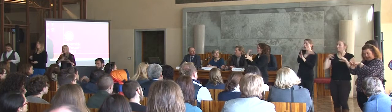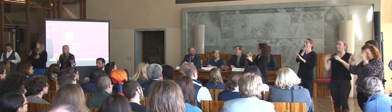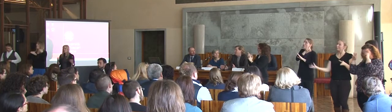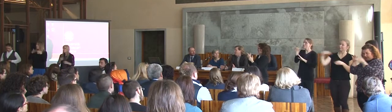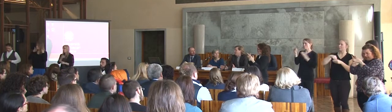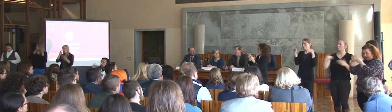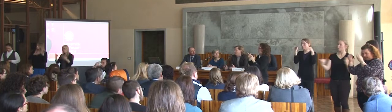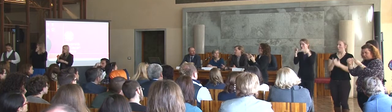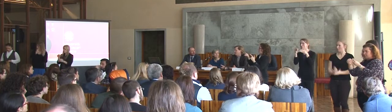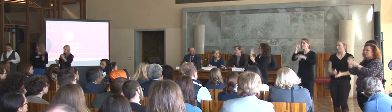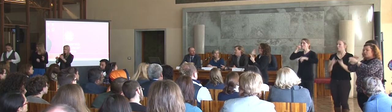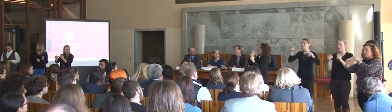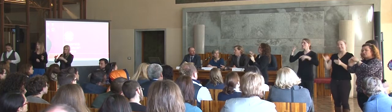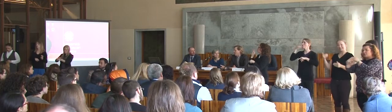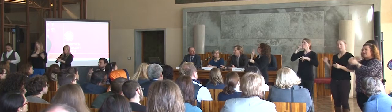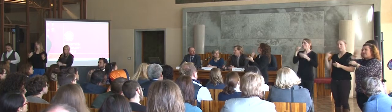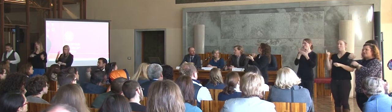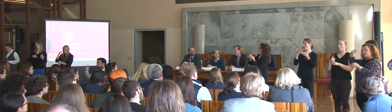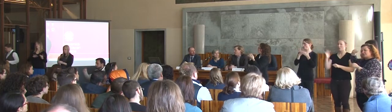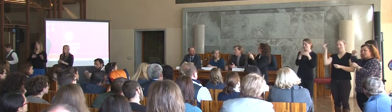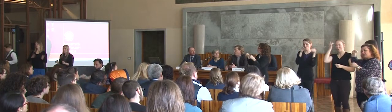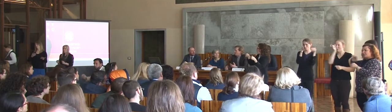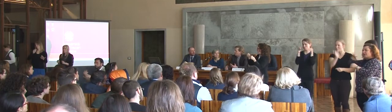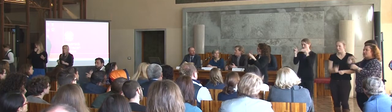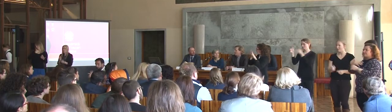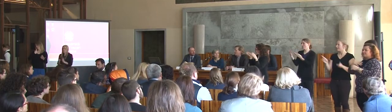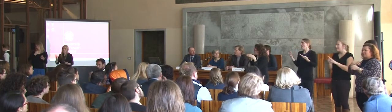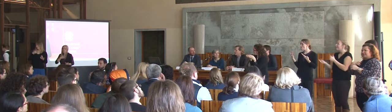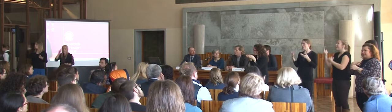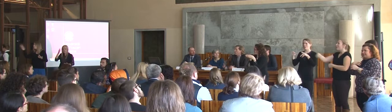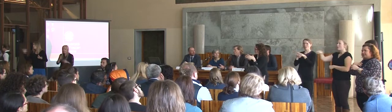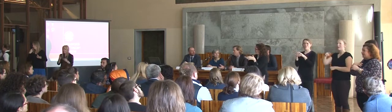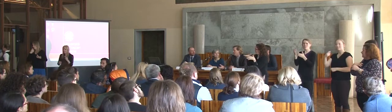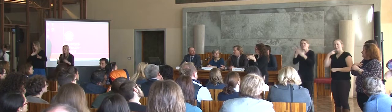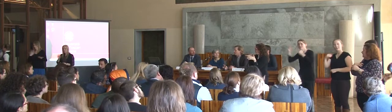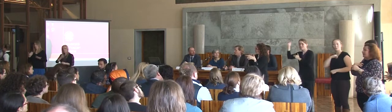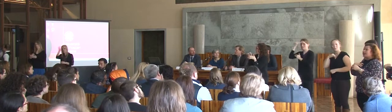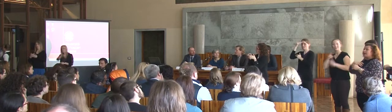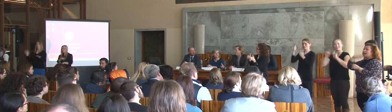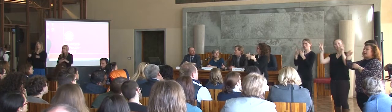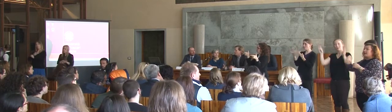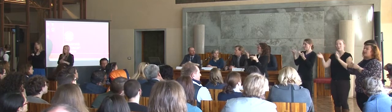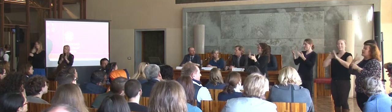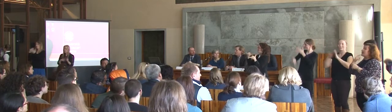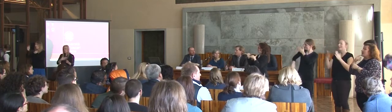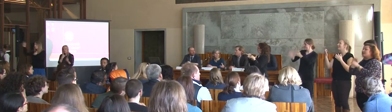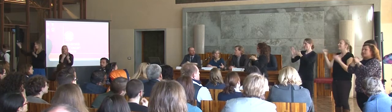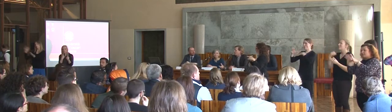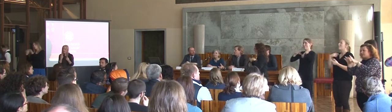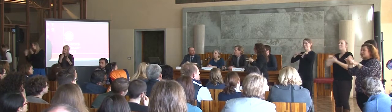vocational as categories, but it's kind of core language. You want to know other stuff, like if you go on holiday you want small talk